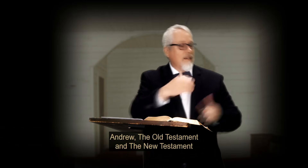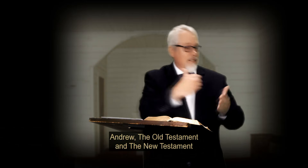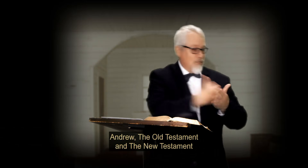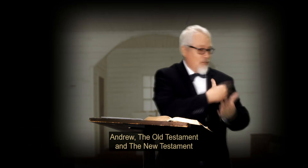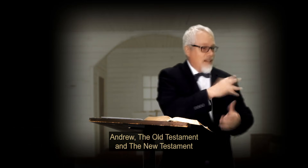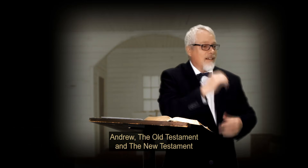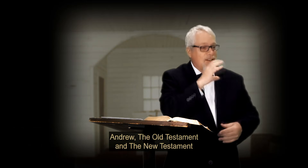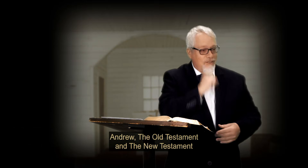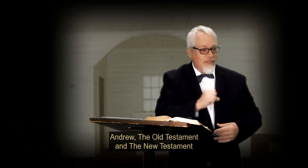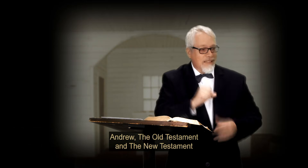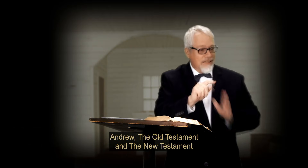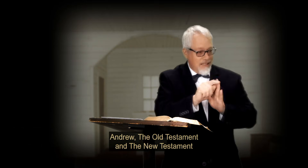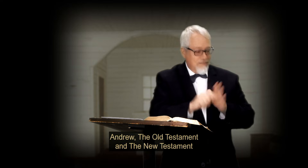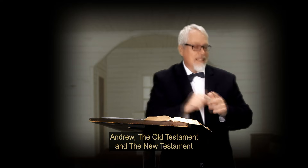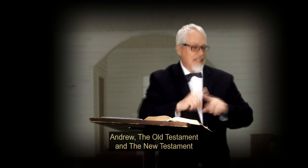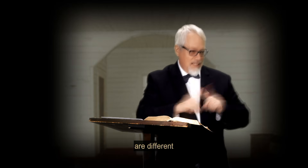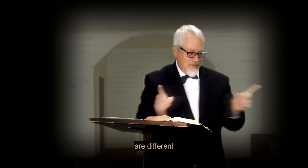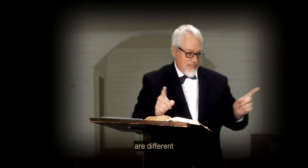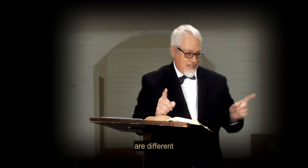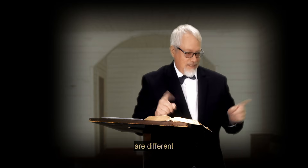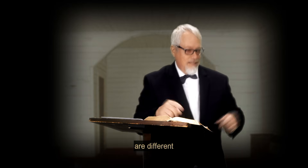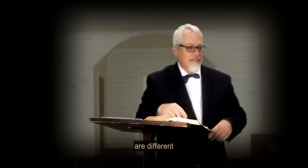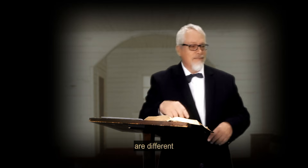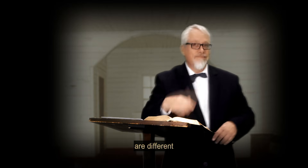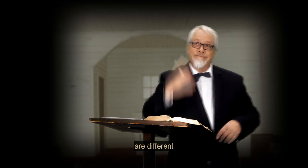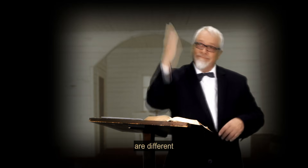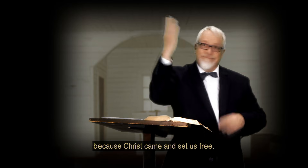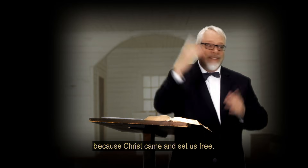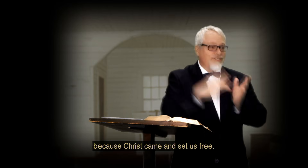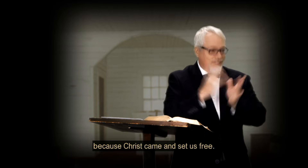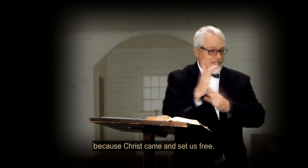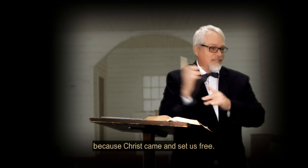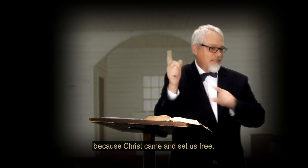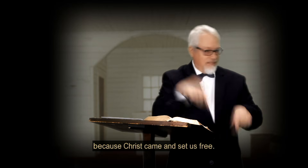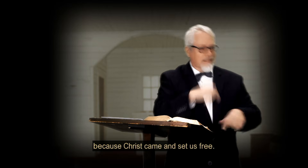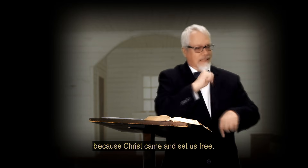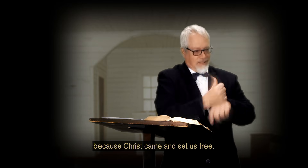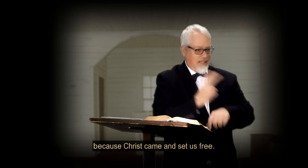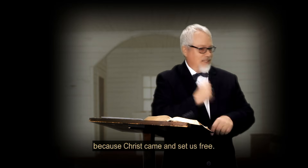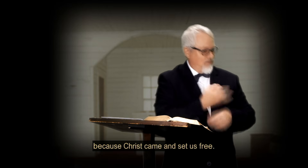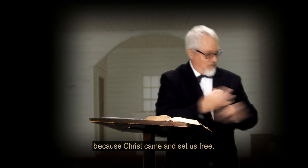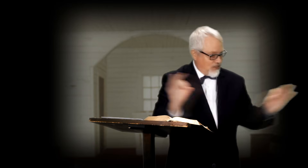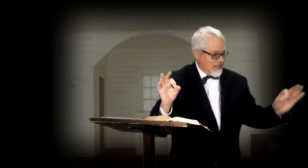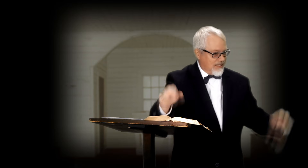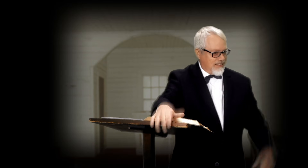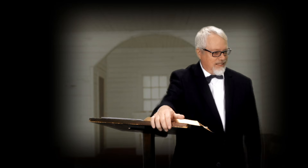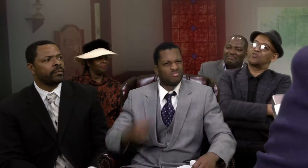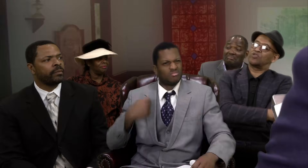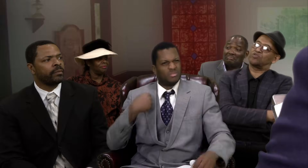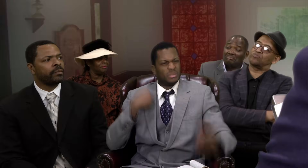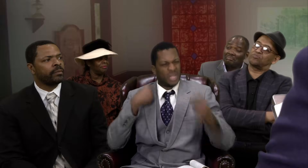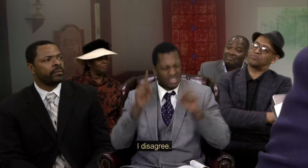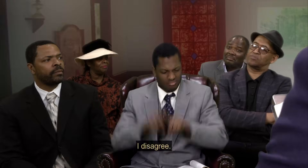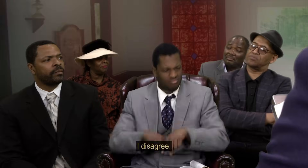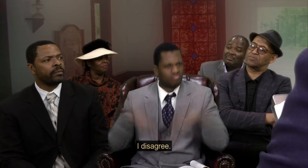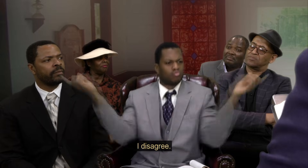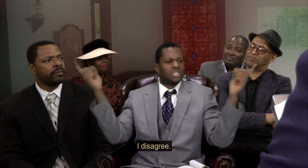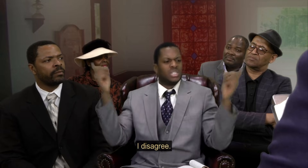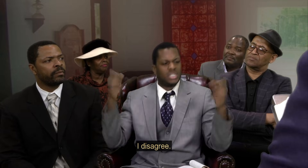Andrew, the Old Testament and the New Testament are different because Christ came and set us free. I disagree.